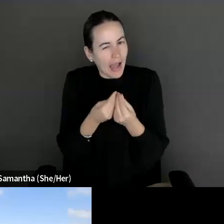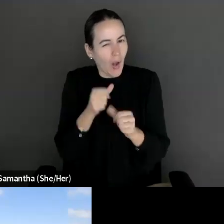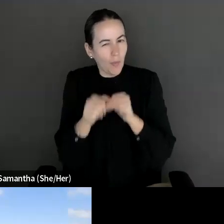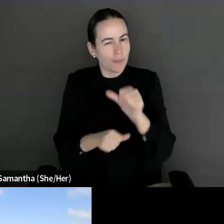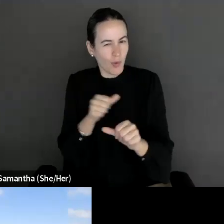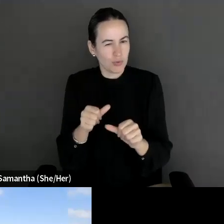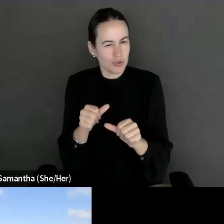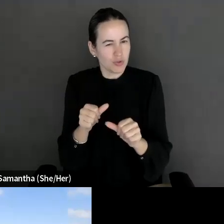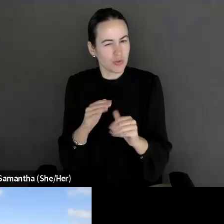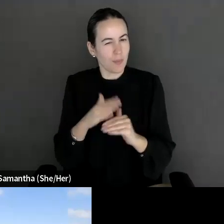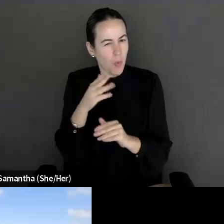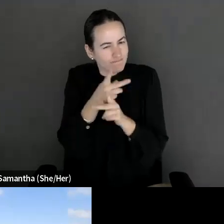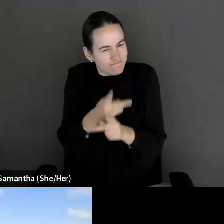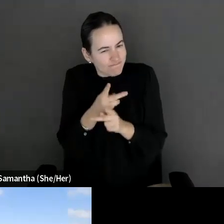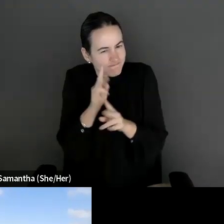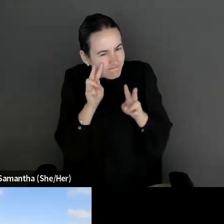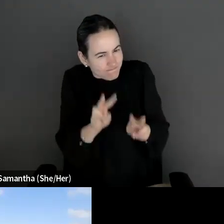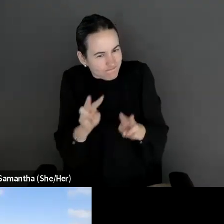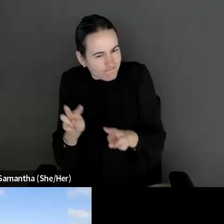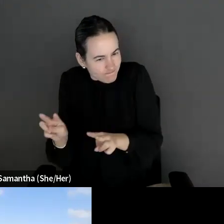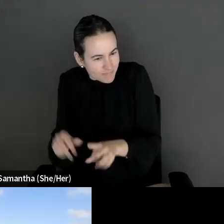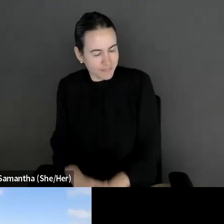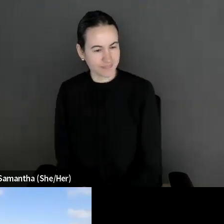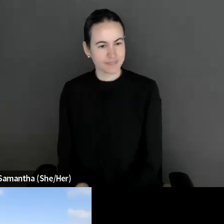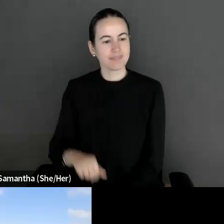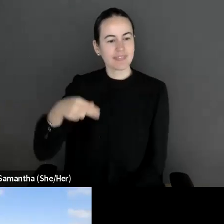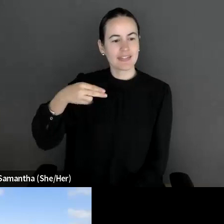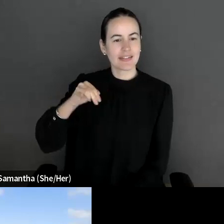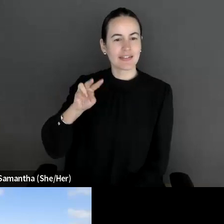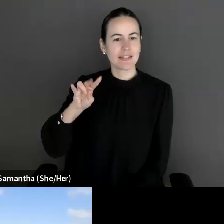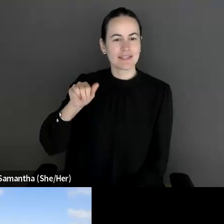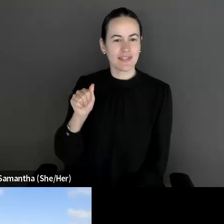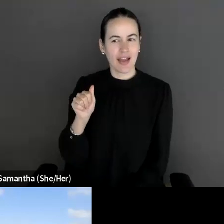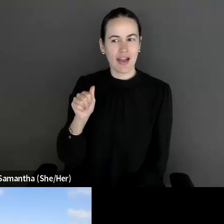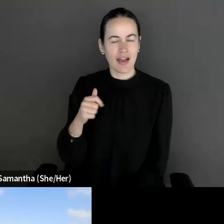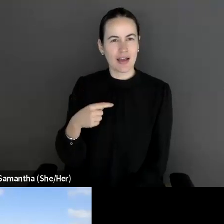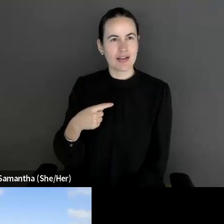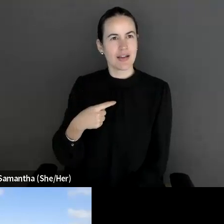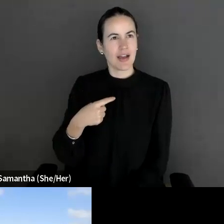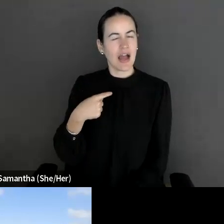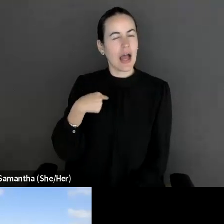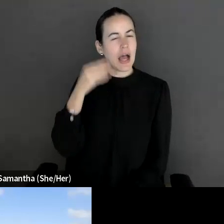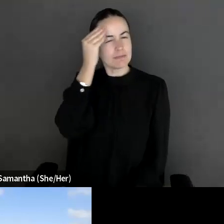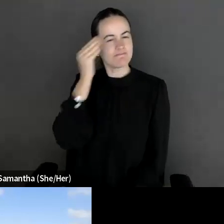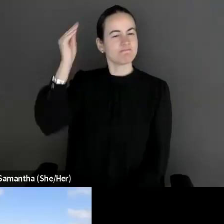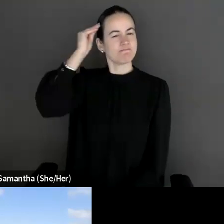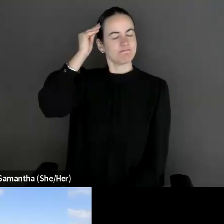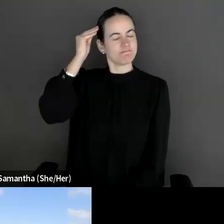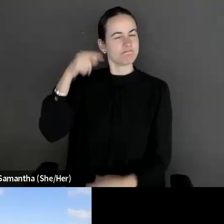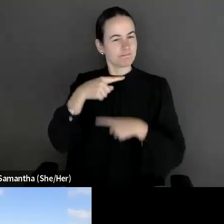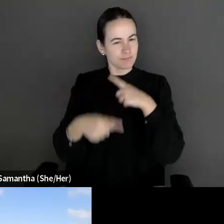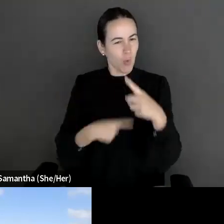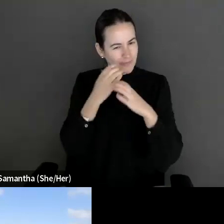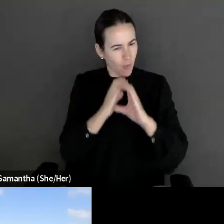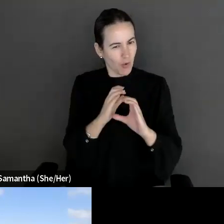Okay. Always keep thinking for yourself. That's what I remember. Make sure that you have to focus on what